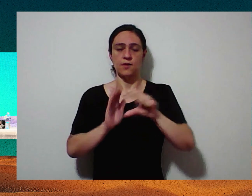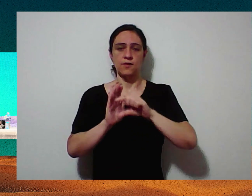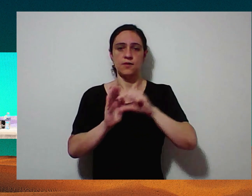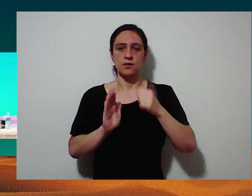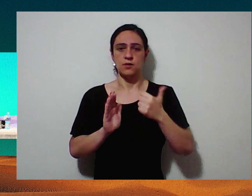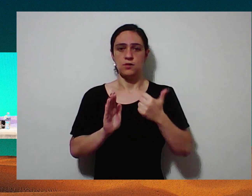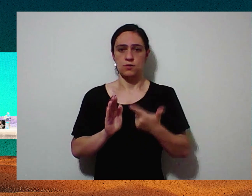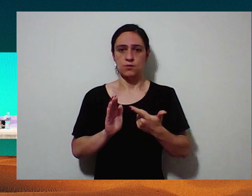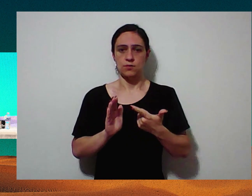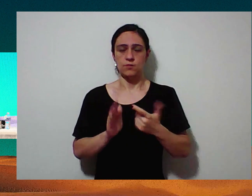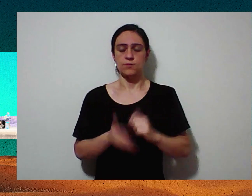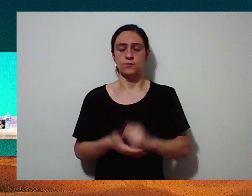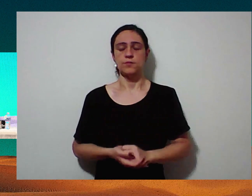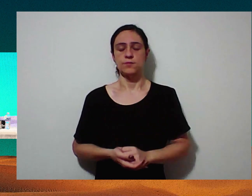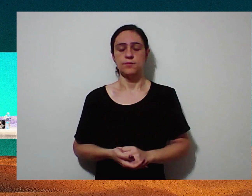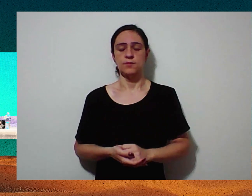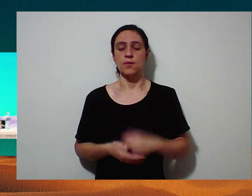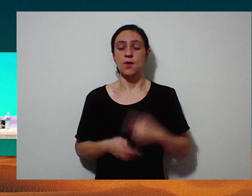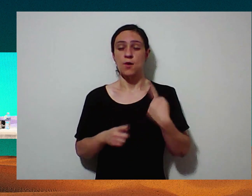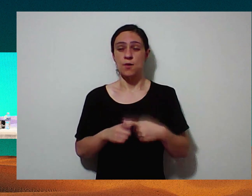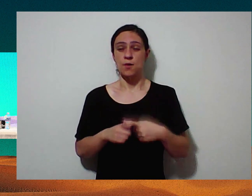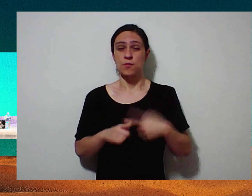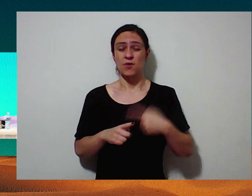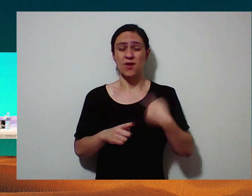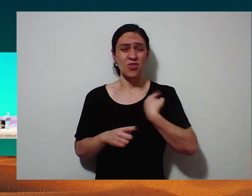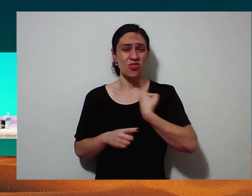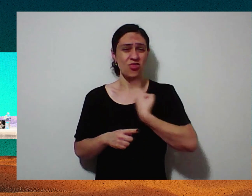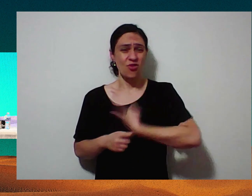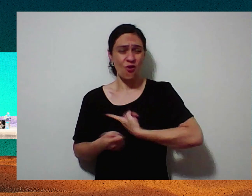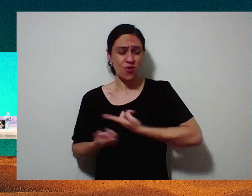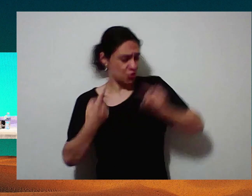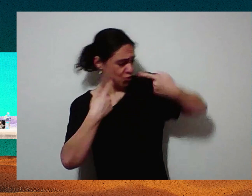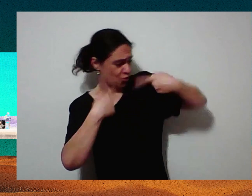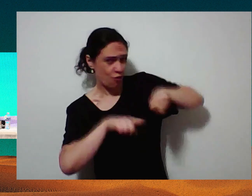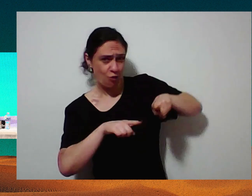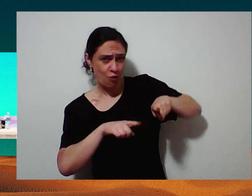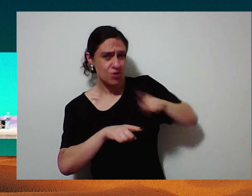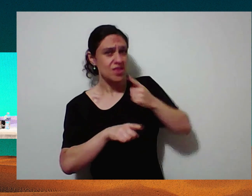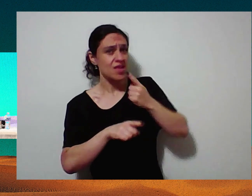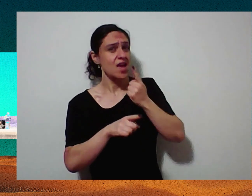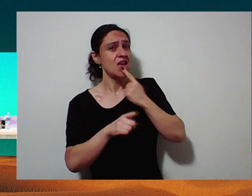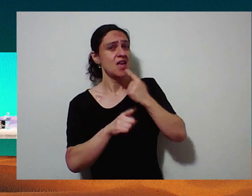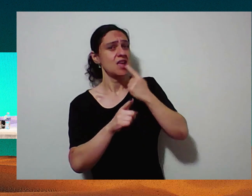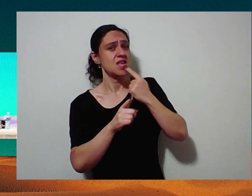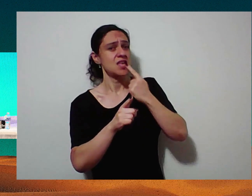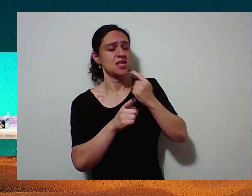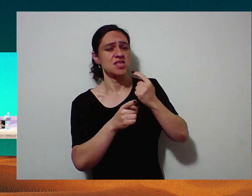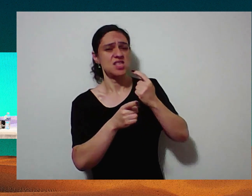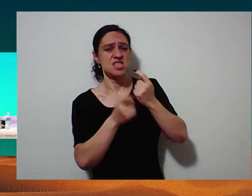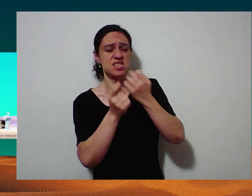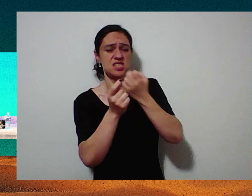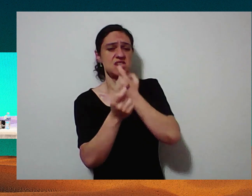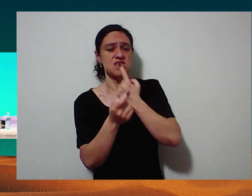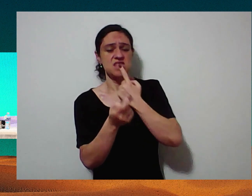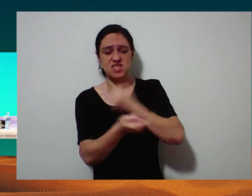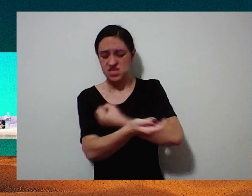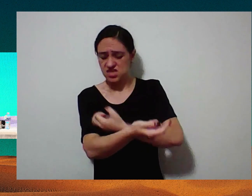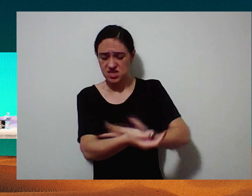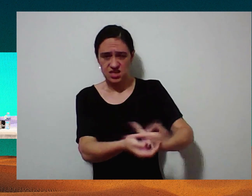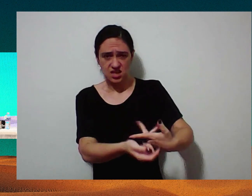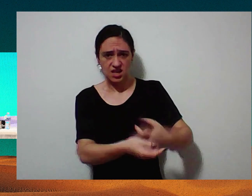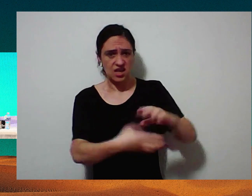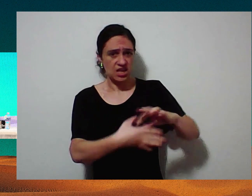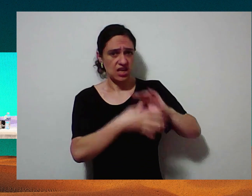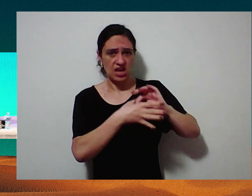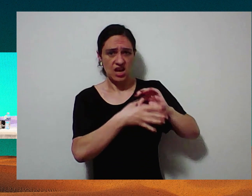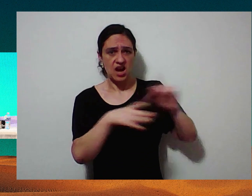a nossa luta não é contra o sangue e a carne, For we do not wrestle against flesh and blood, e sim